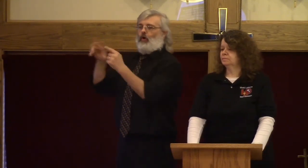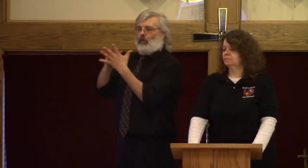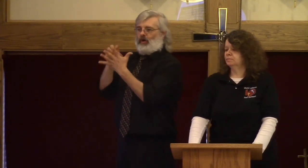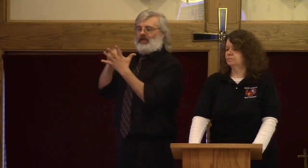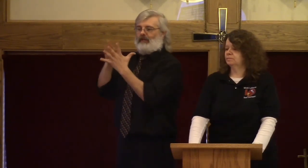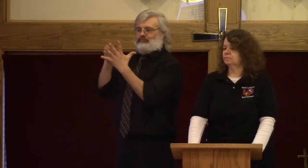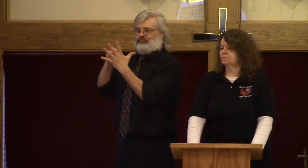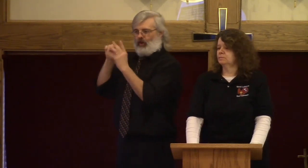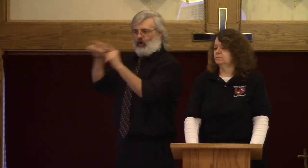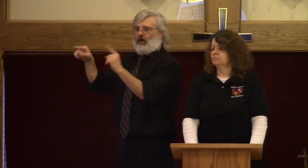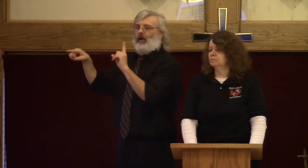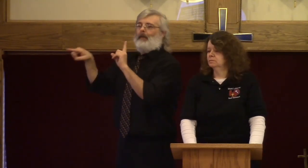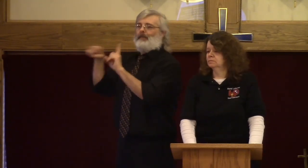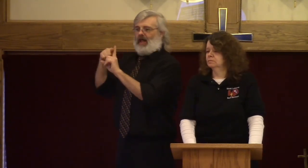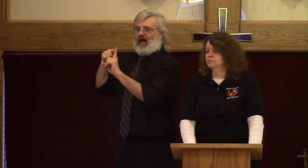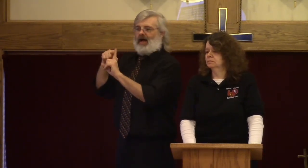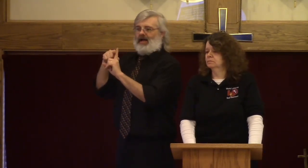the workshop to learn, plus